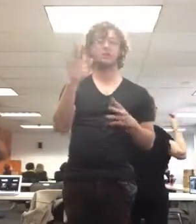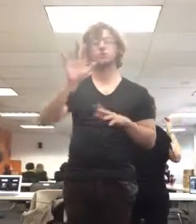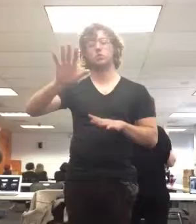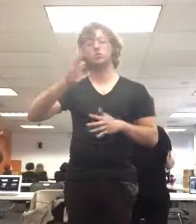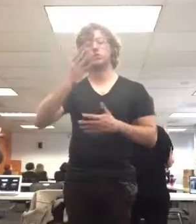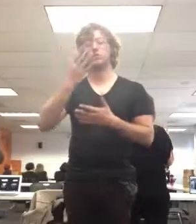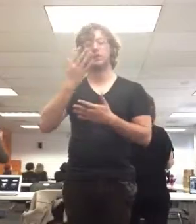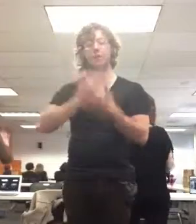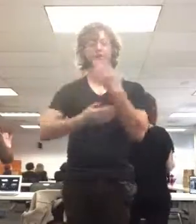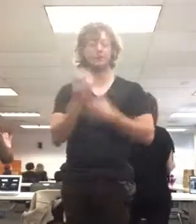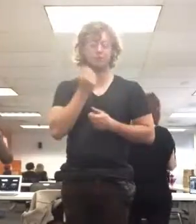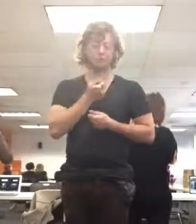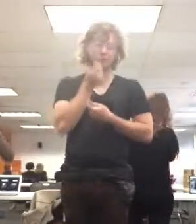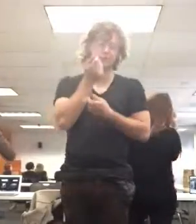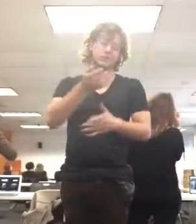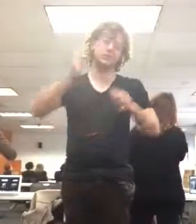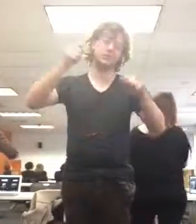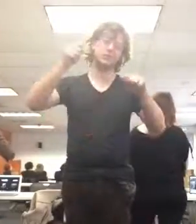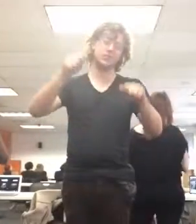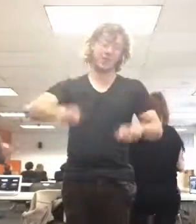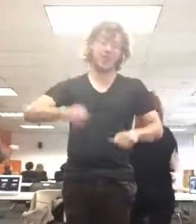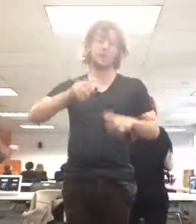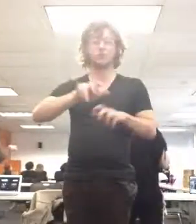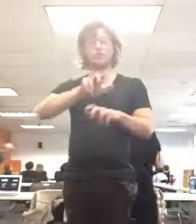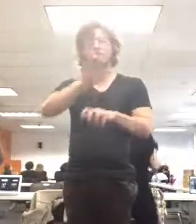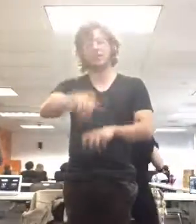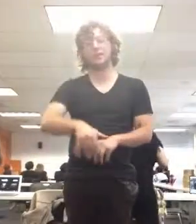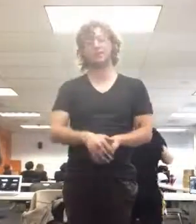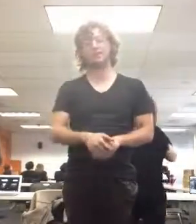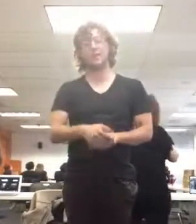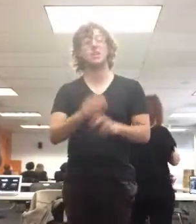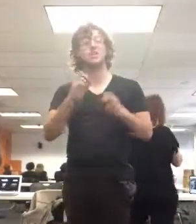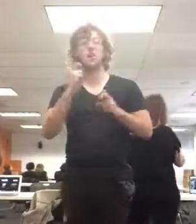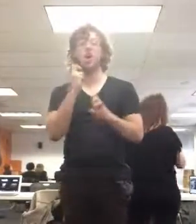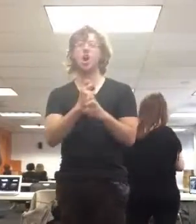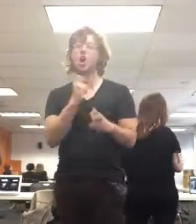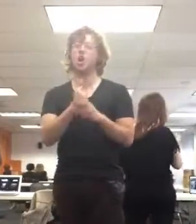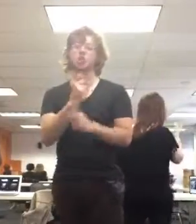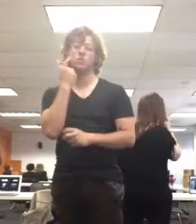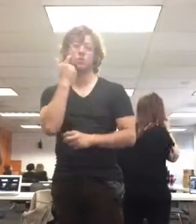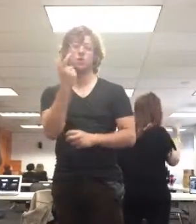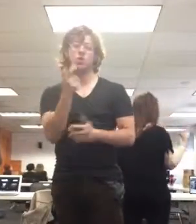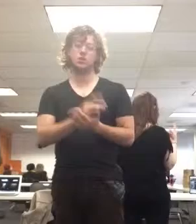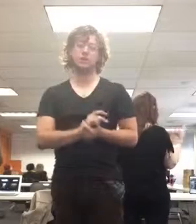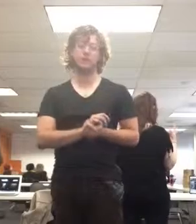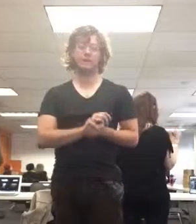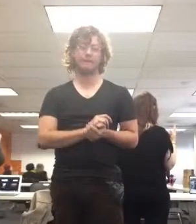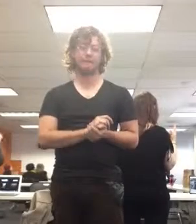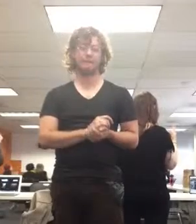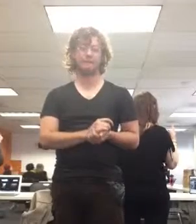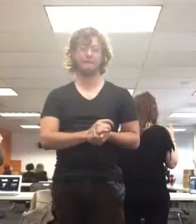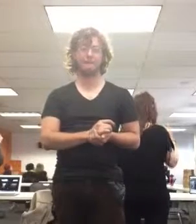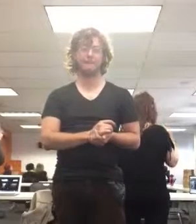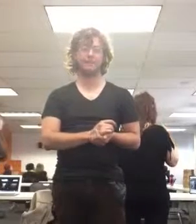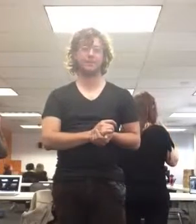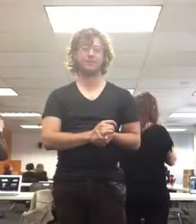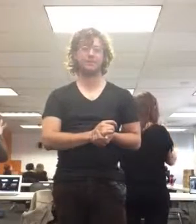sense? It's really hard to watch, too, if someone is start, you can